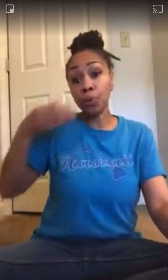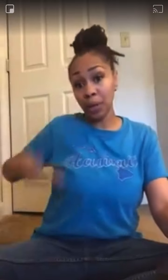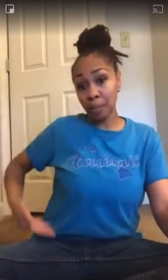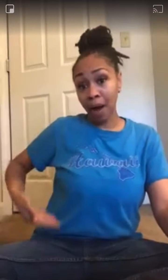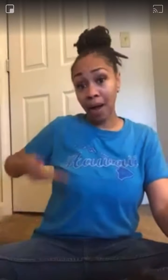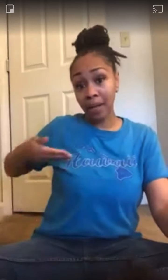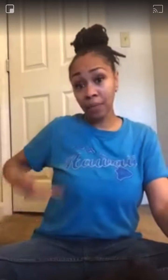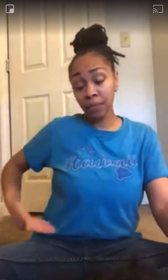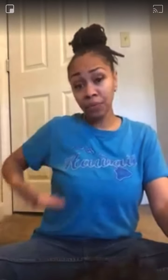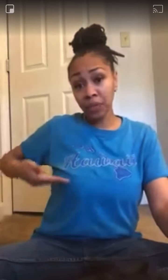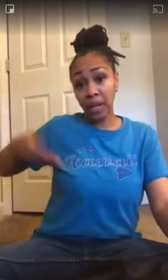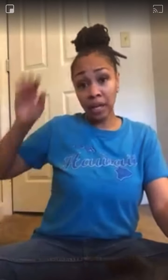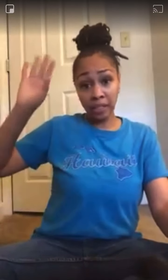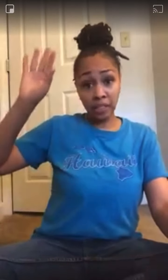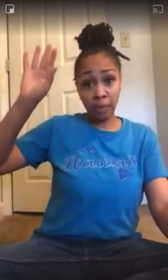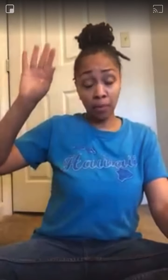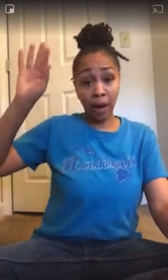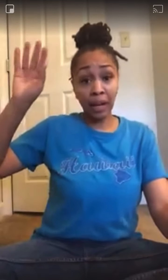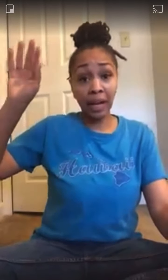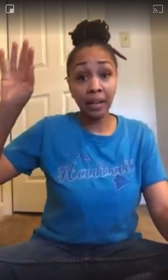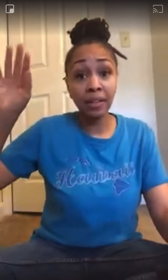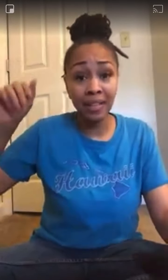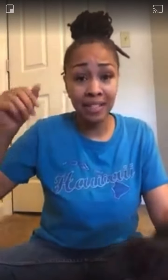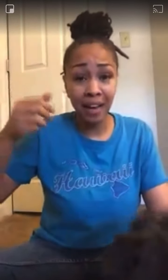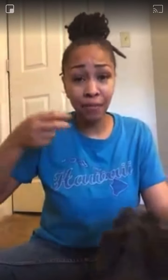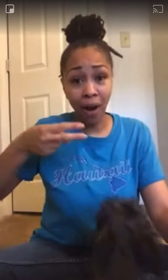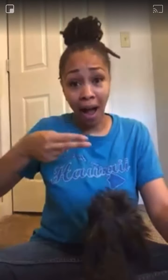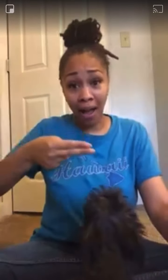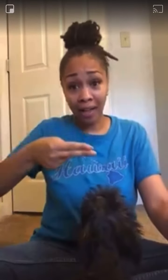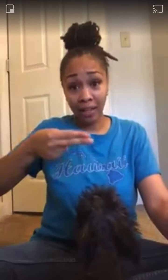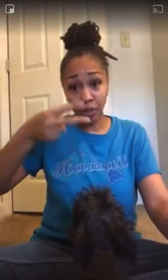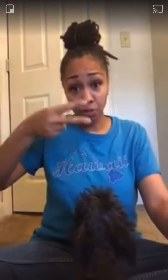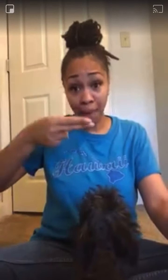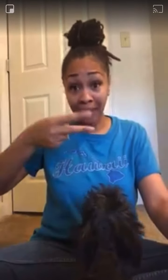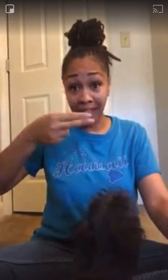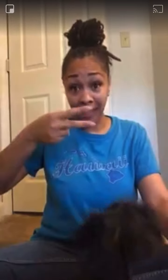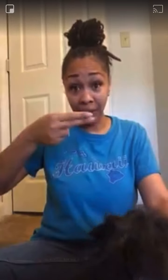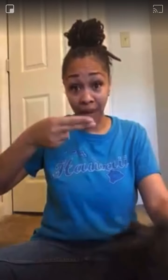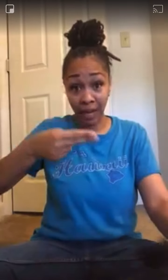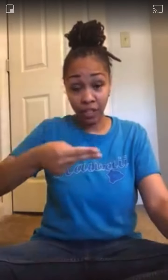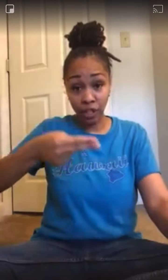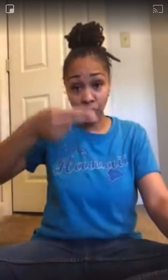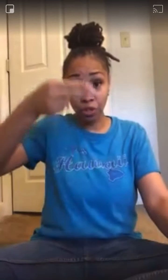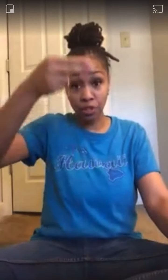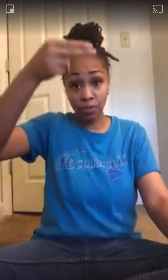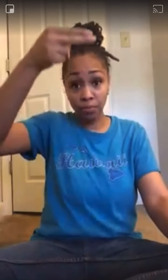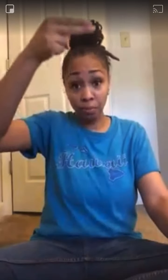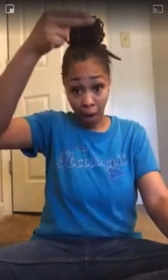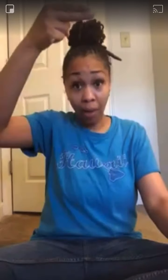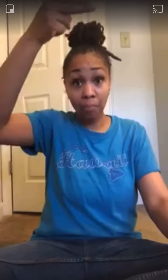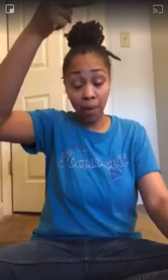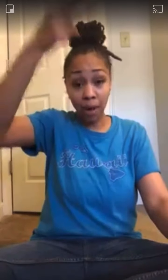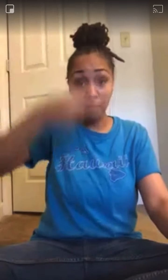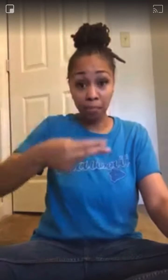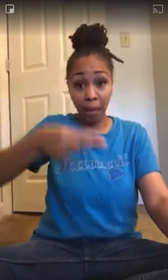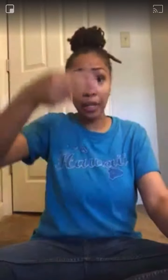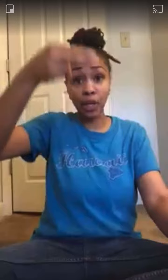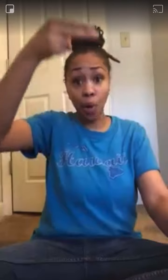am I? And this is my right hand. The sign for high, you making the letter H and you just making it go